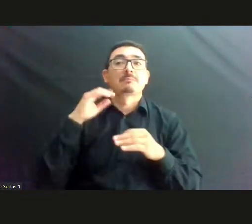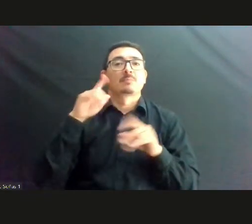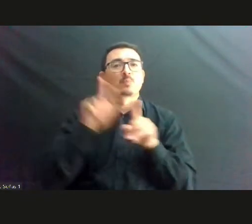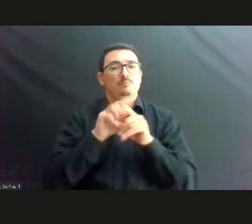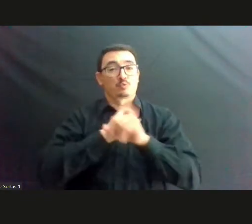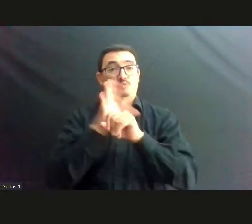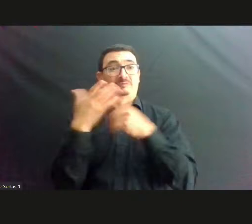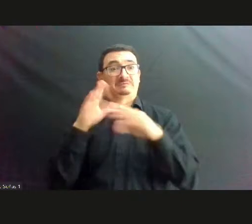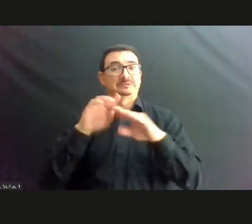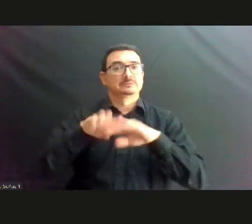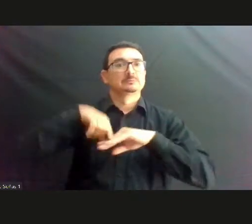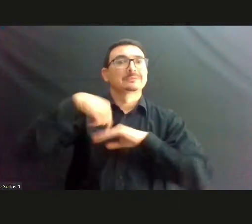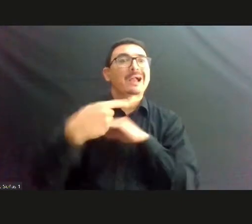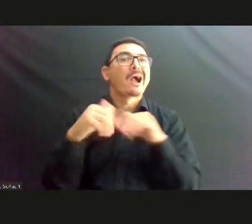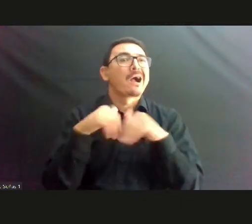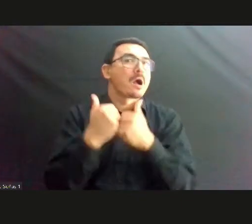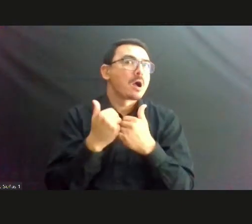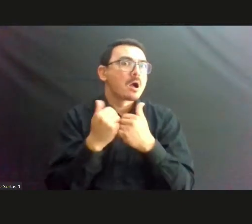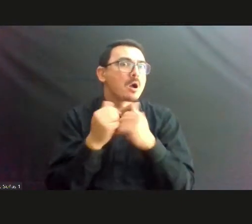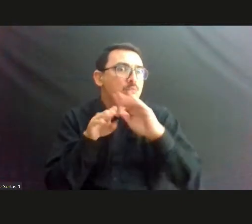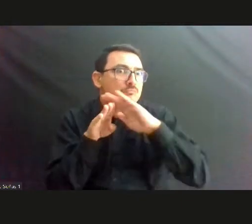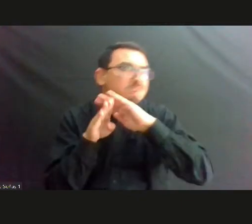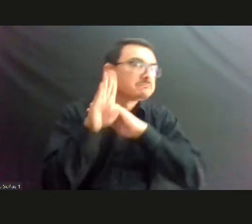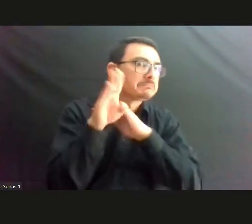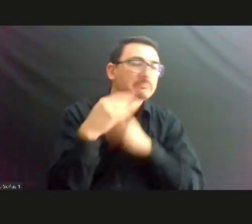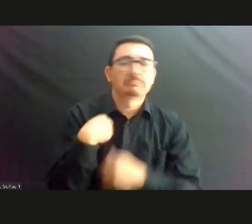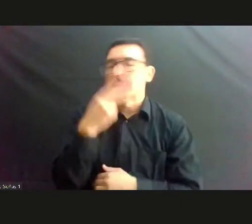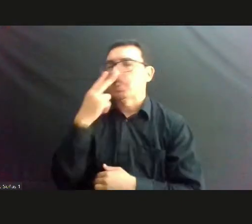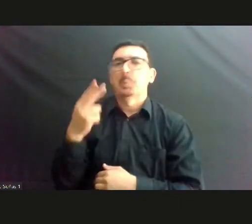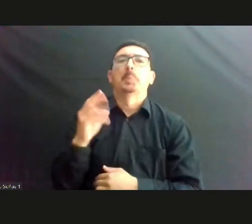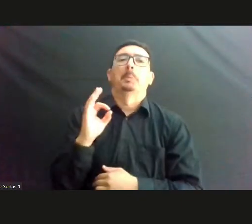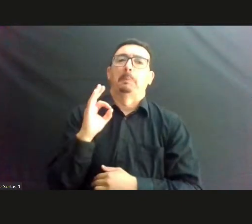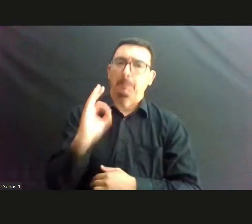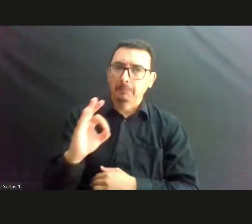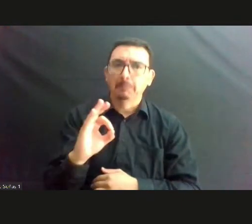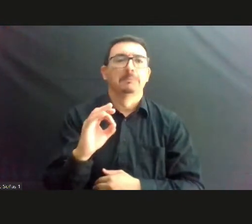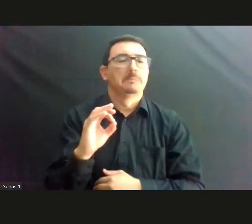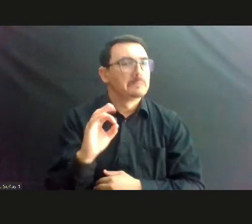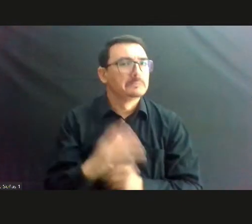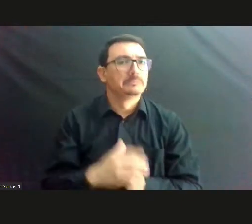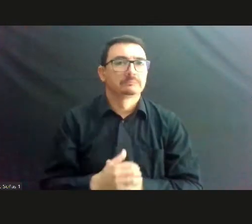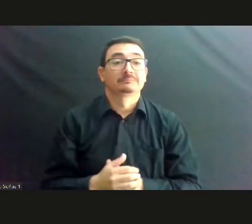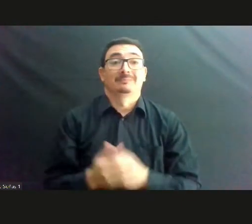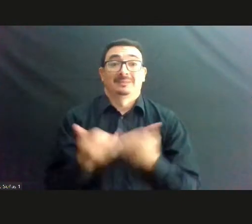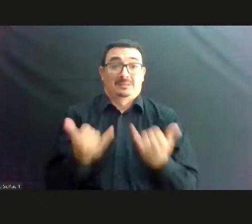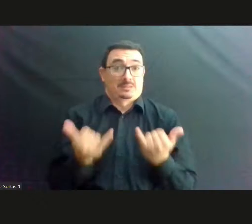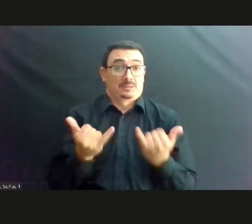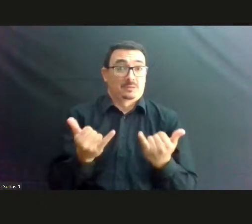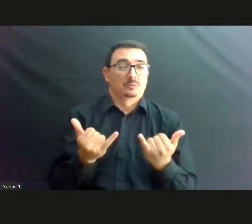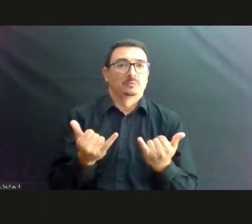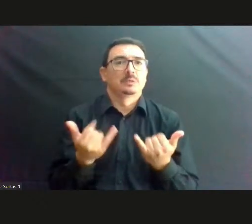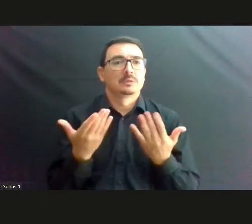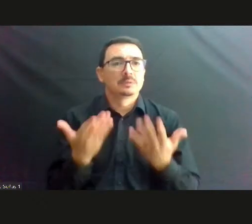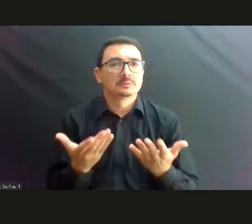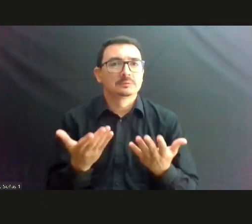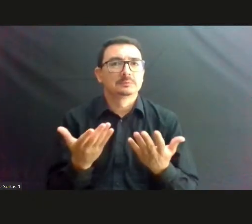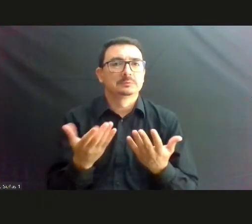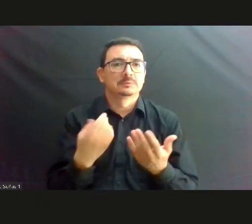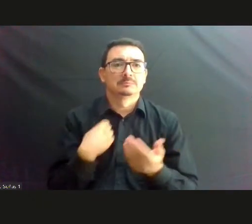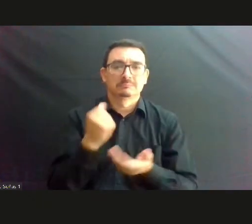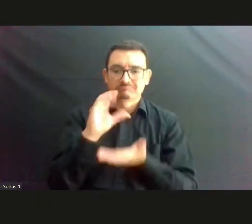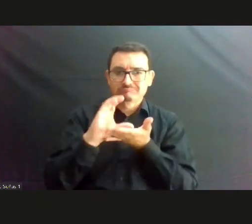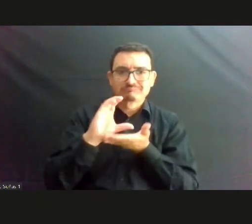their direct and indirect contributions to agriculture and manufacturing and all the economic